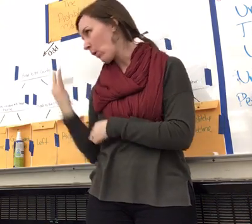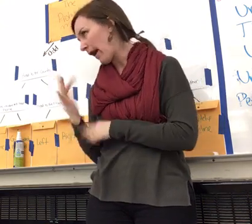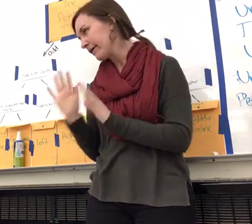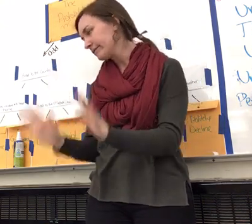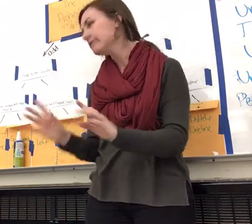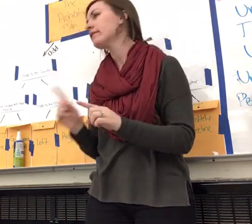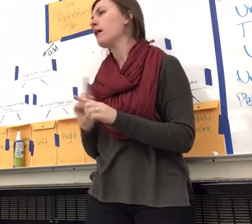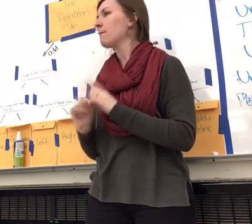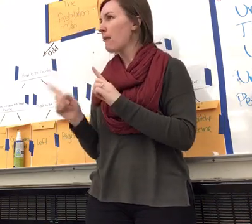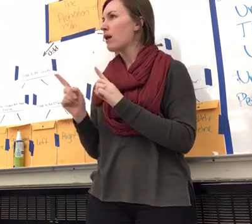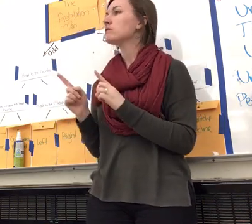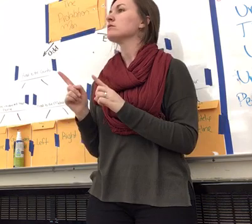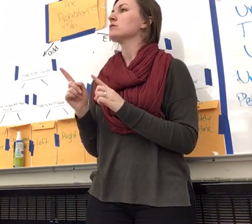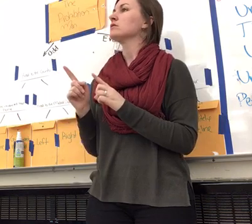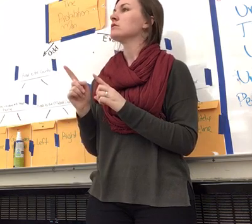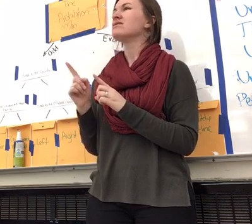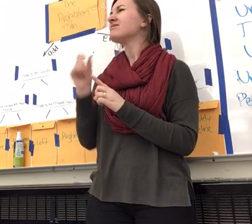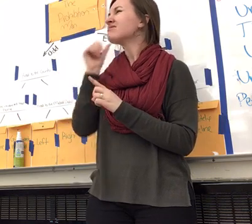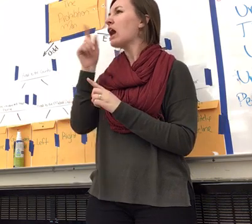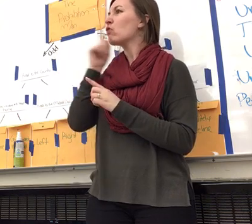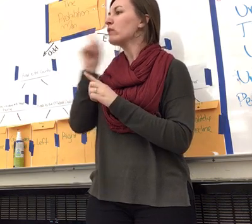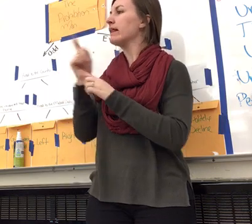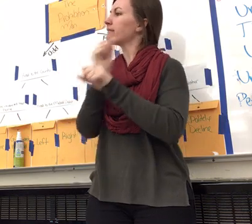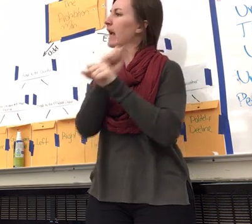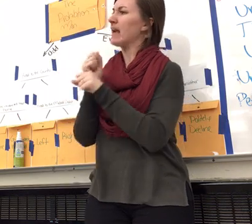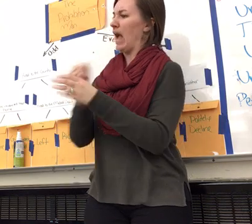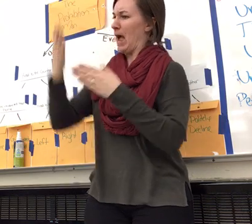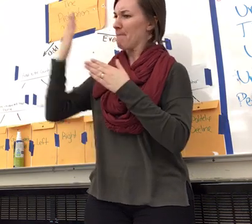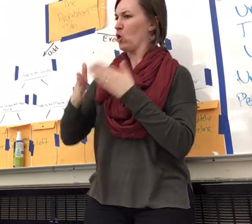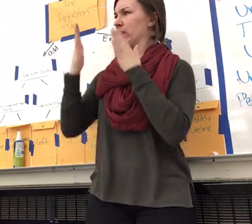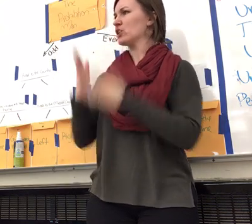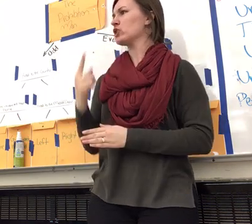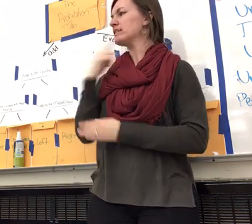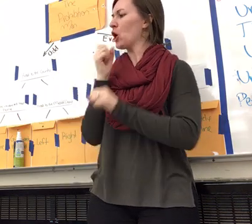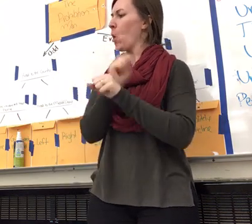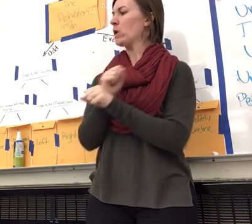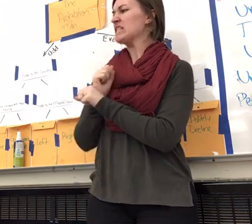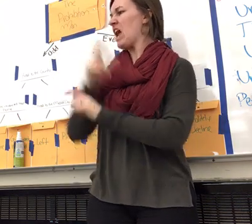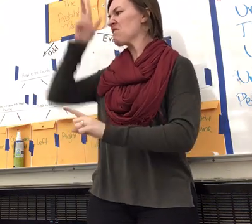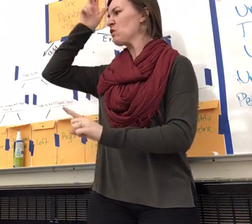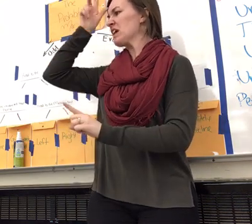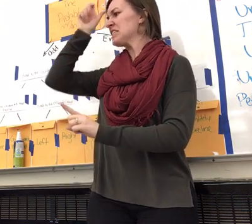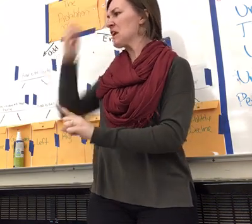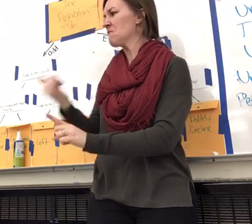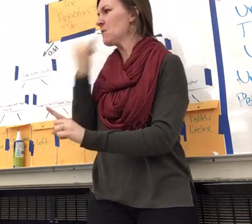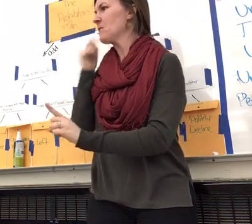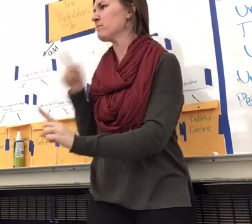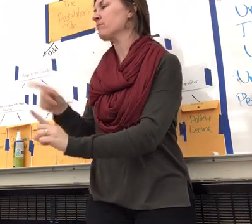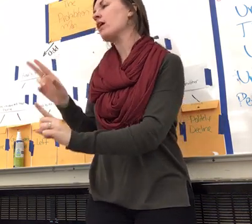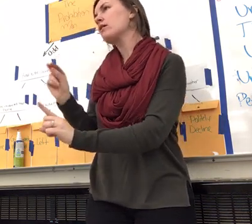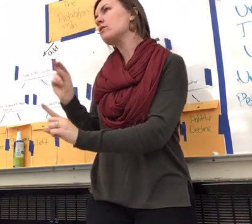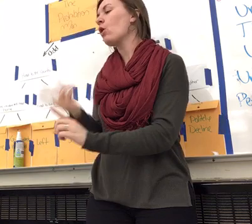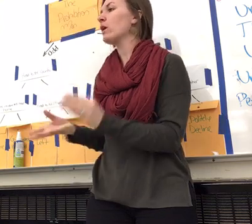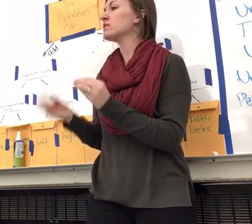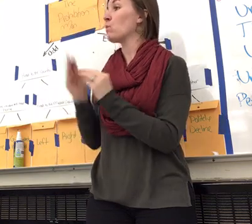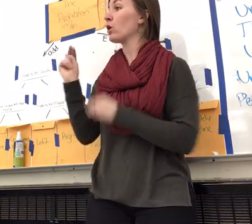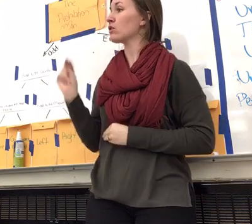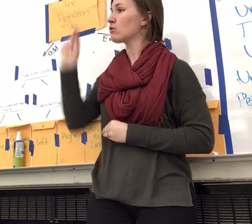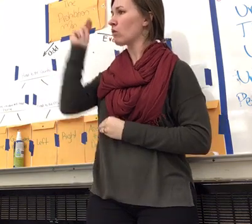I wouldn't say it's necessarily an abolitionist as in slavery is evil perspective. I would say that it was what the North wanted. Republicans